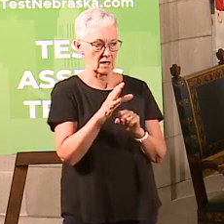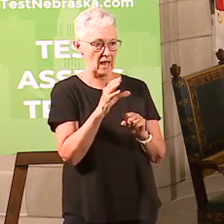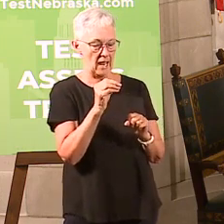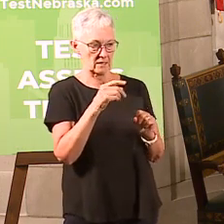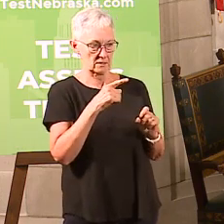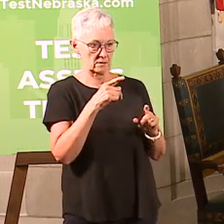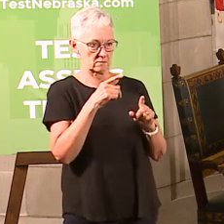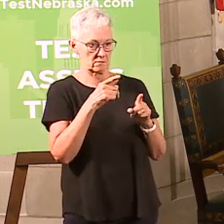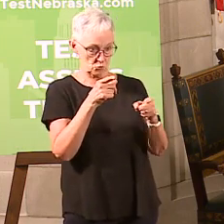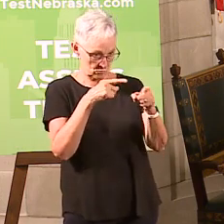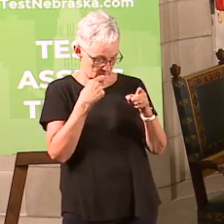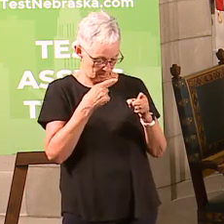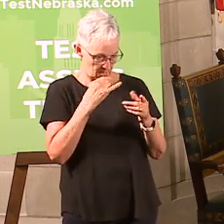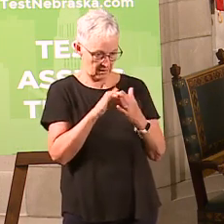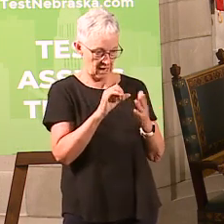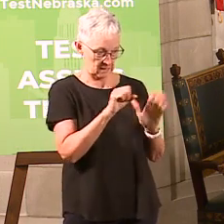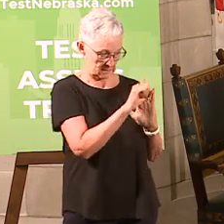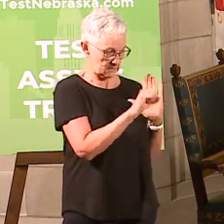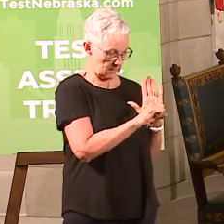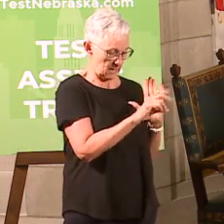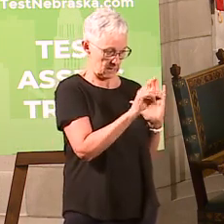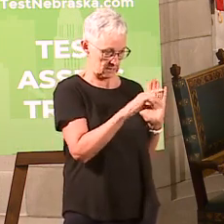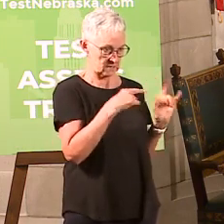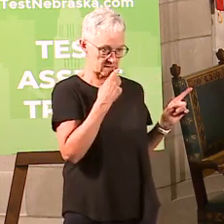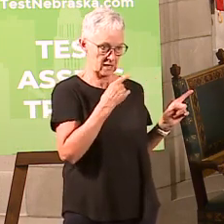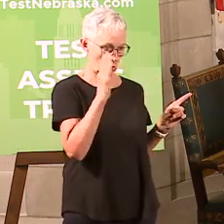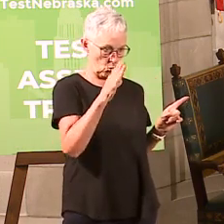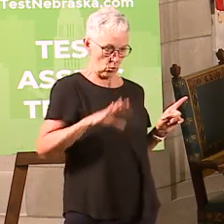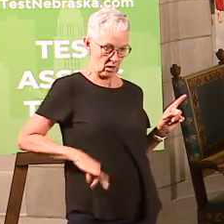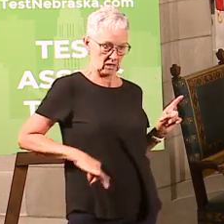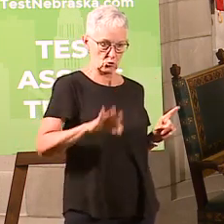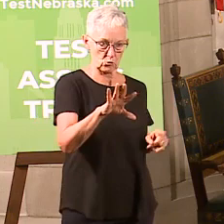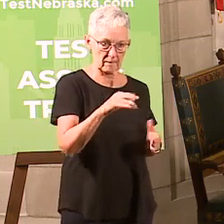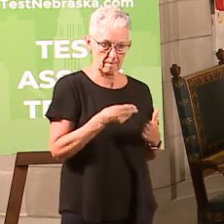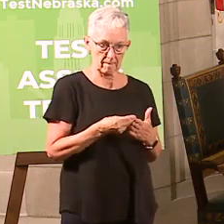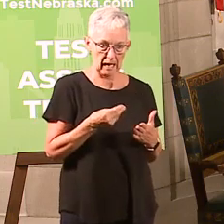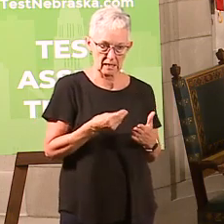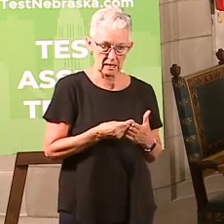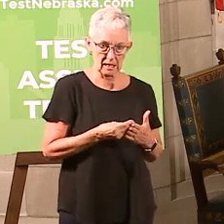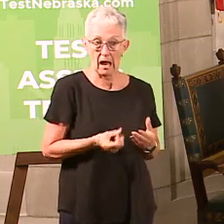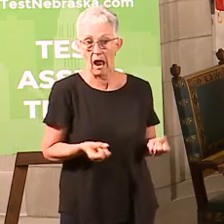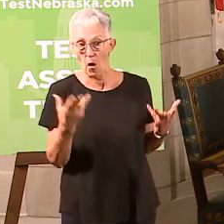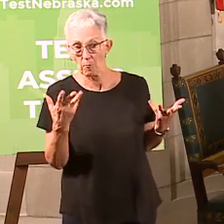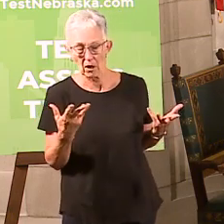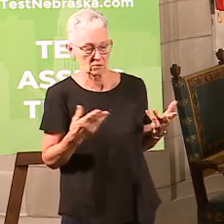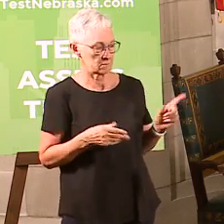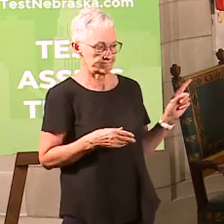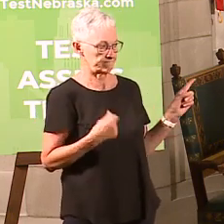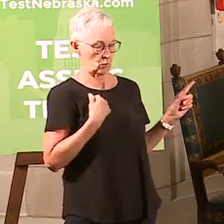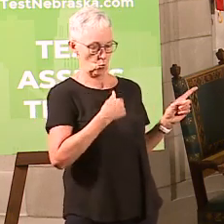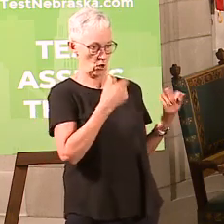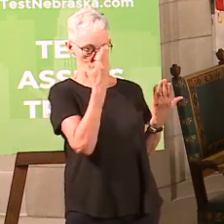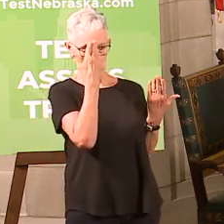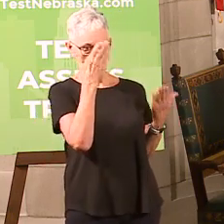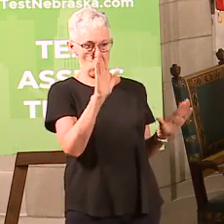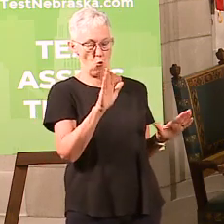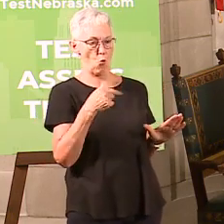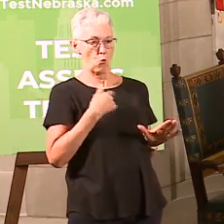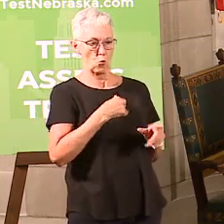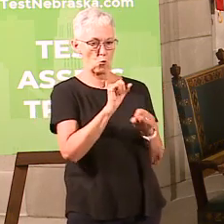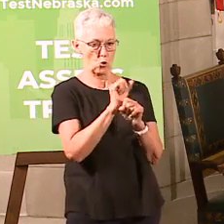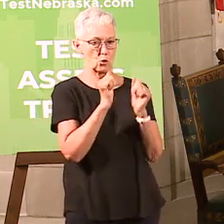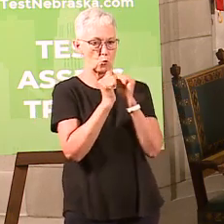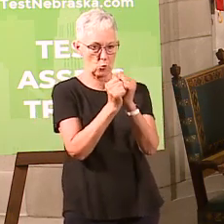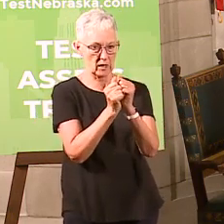$25 million is sufficient? I would say we don't know the answer to either one of those right now. We're going to be working with Douglas County with regard